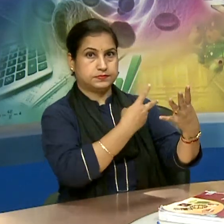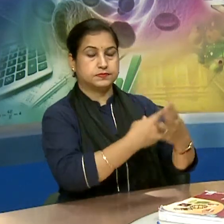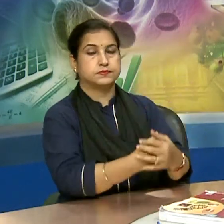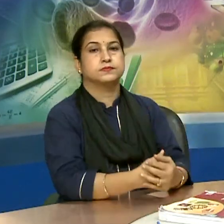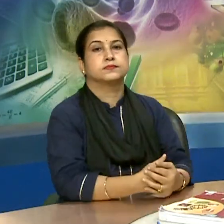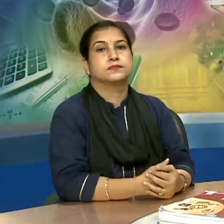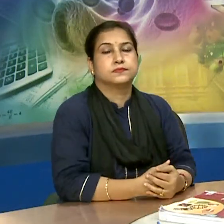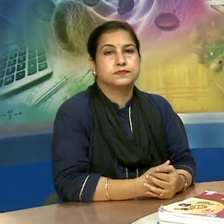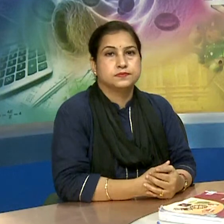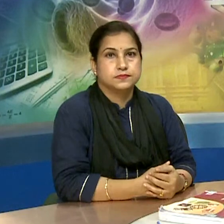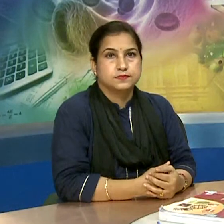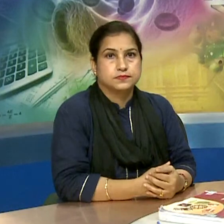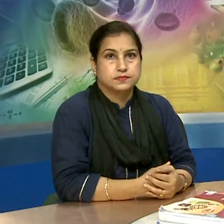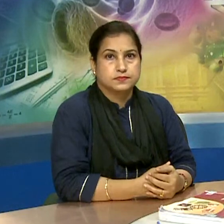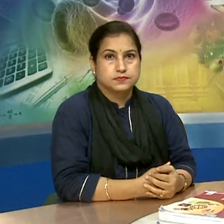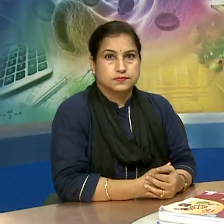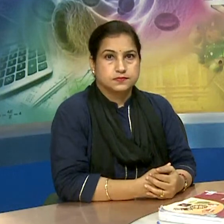Here's another rule to remember.